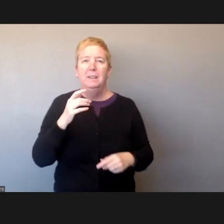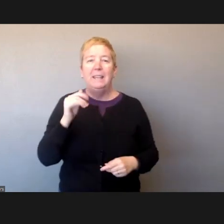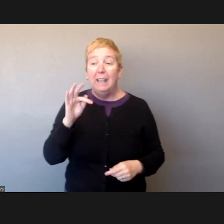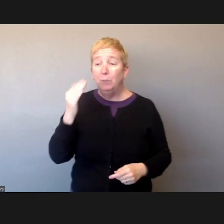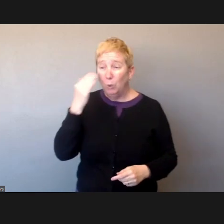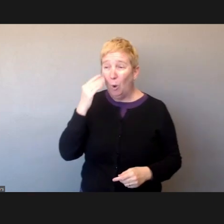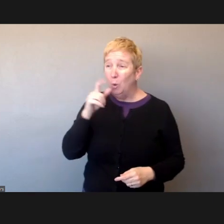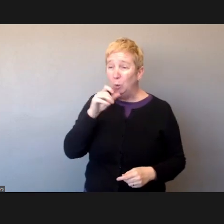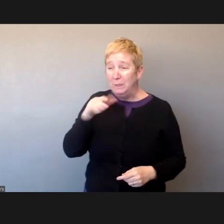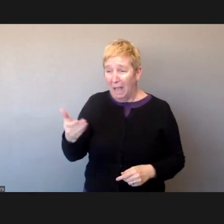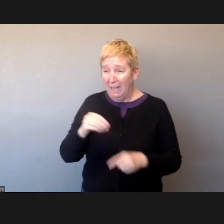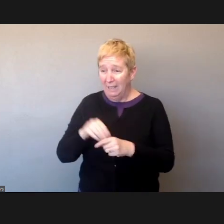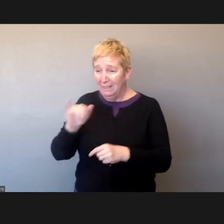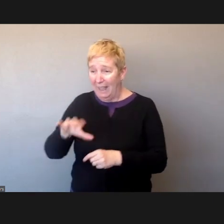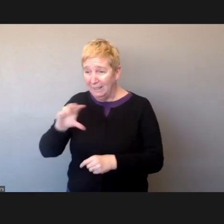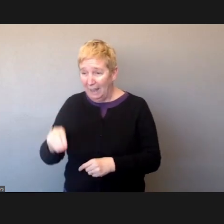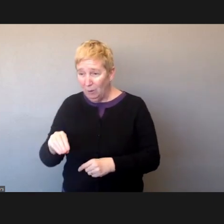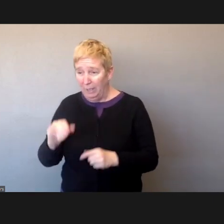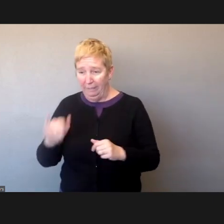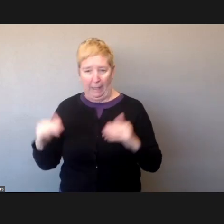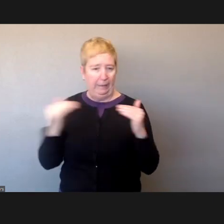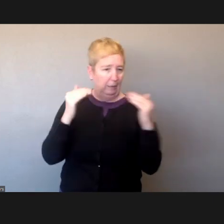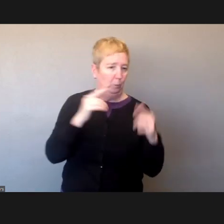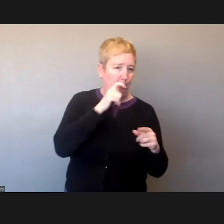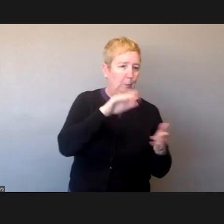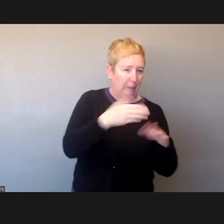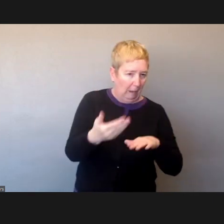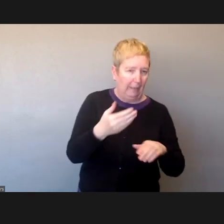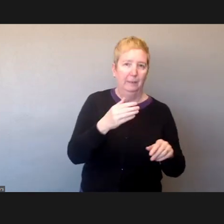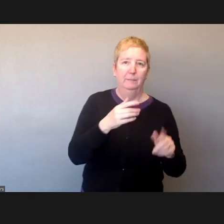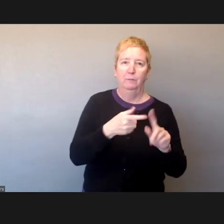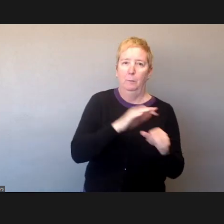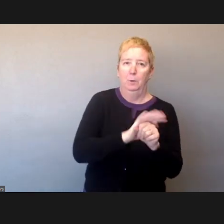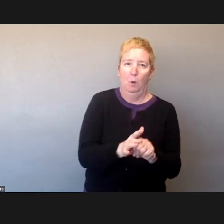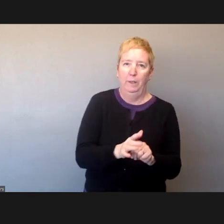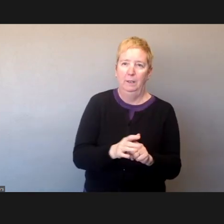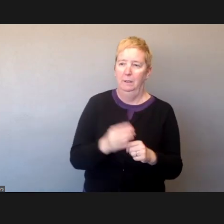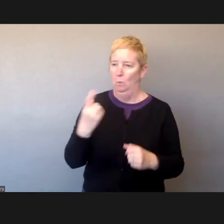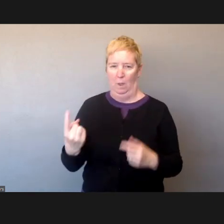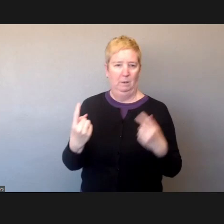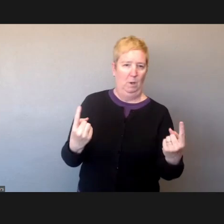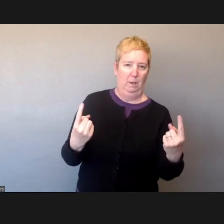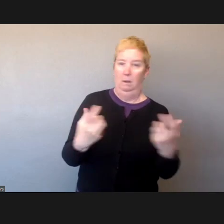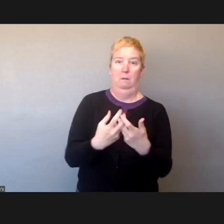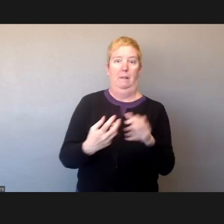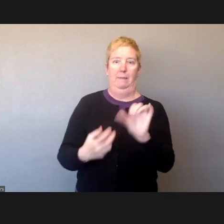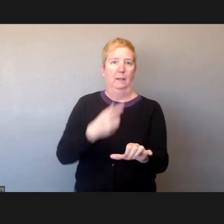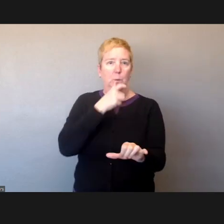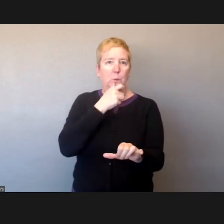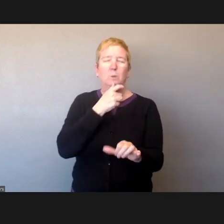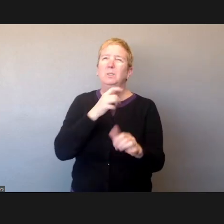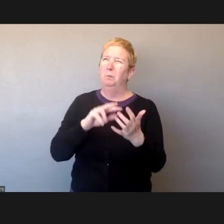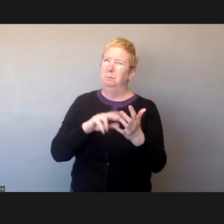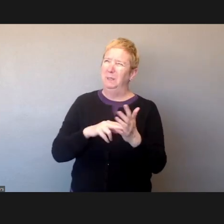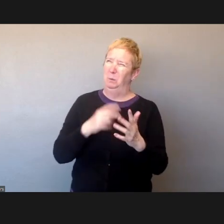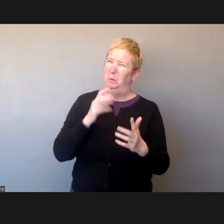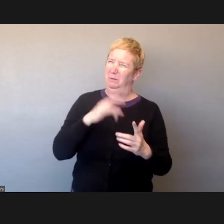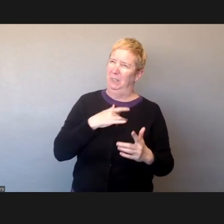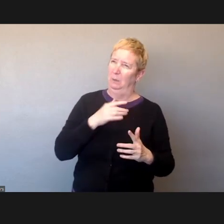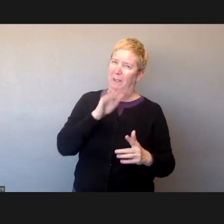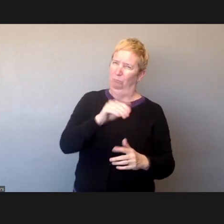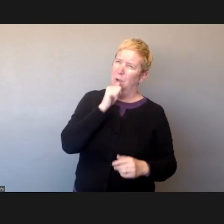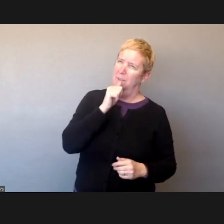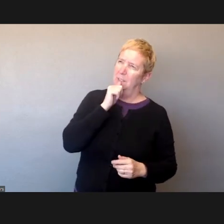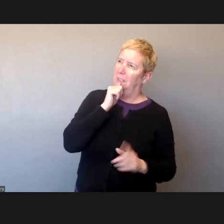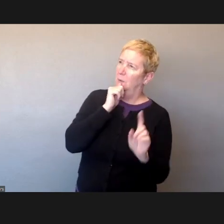in that county, you knew who that person was. And so we have sort of a rule of small numbers. We try not to report numbers in